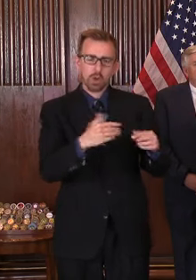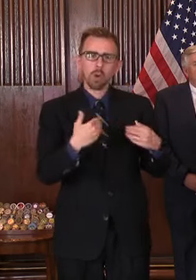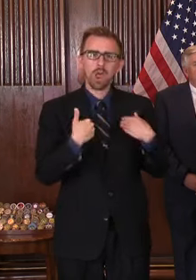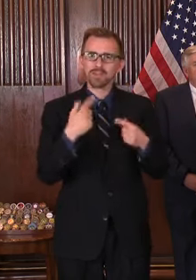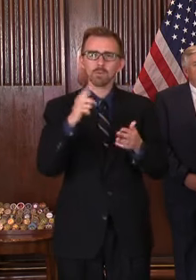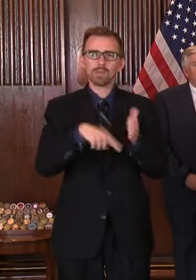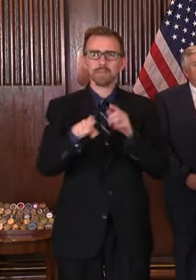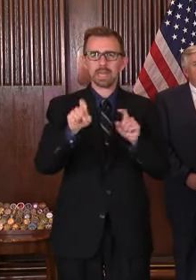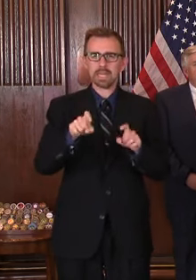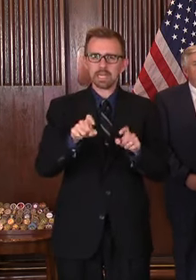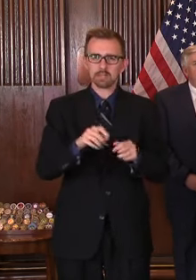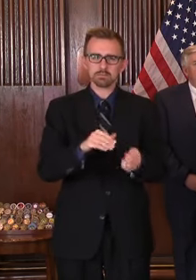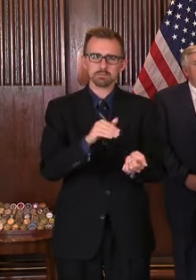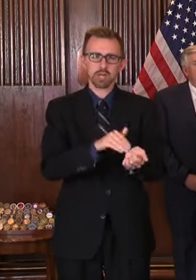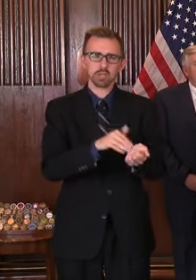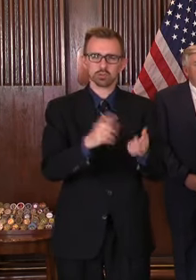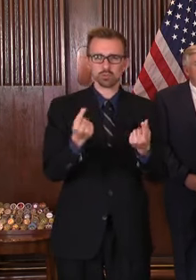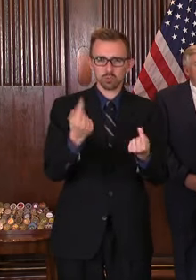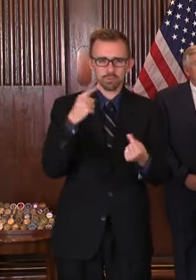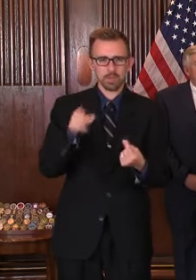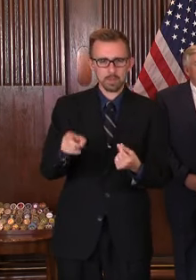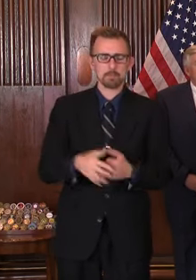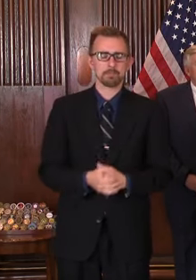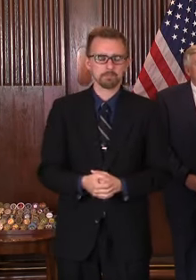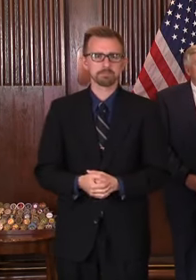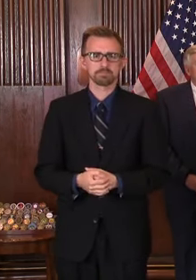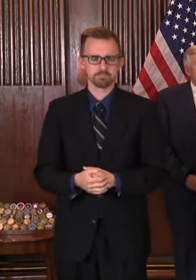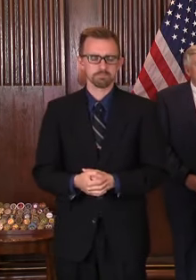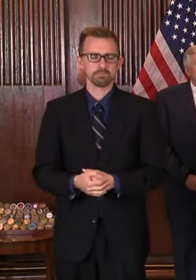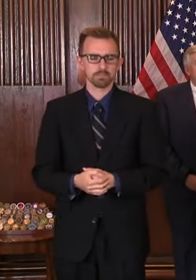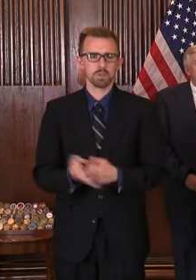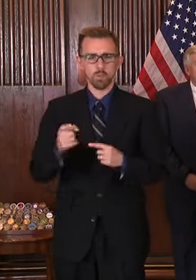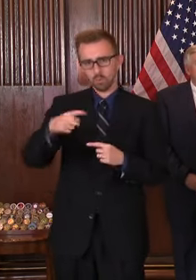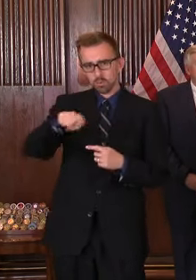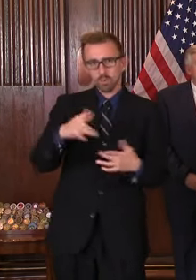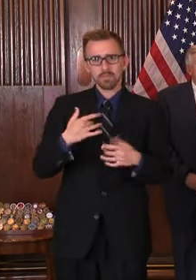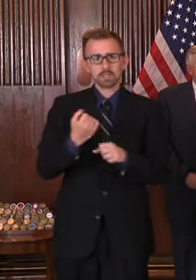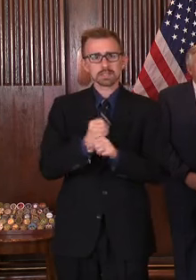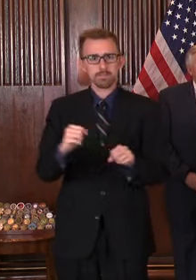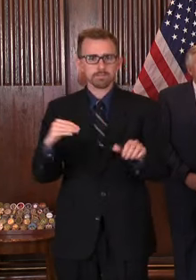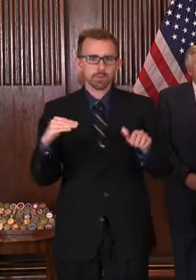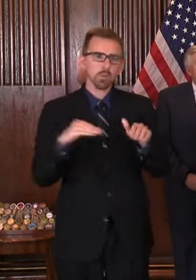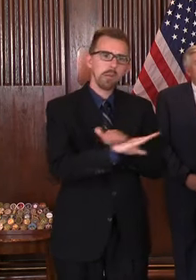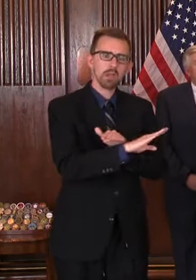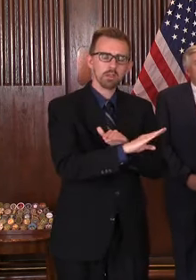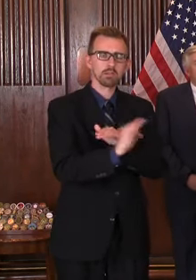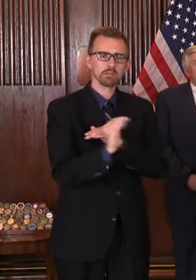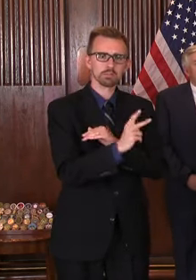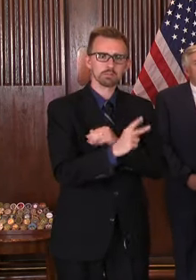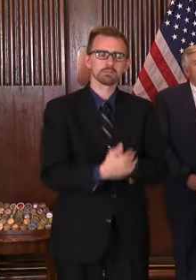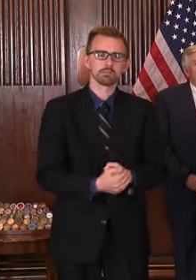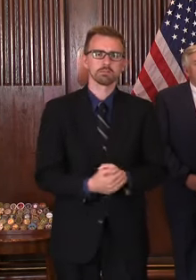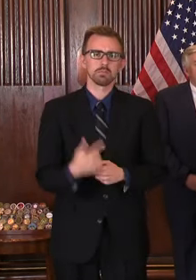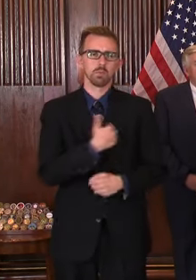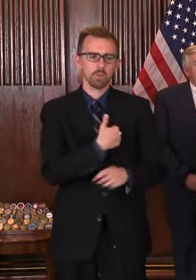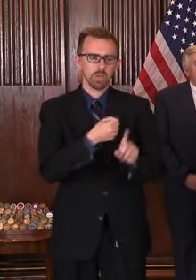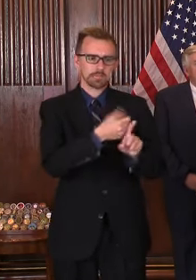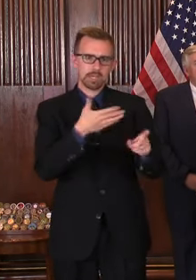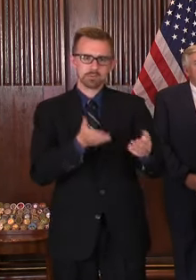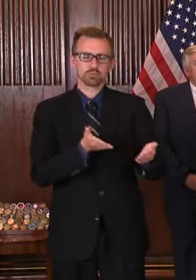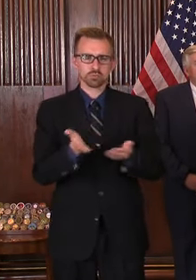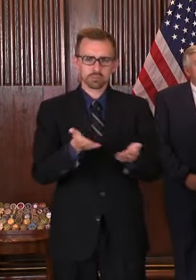And so people need to feel safe reentering the healthcare system, and we're cautiously re-expanding our services.